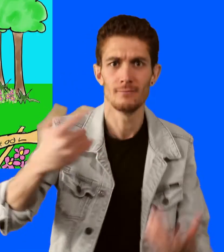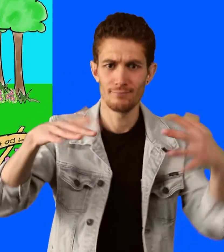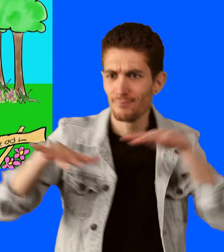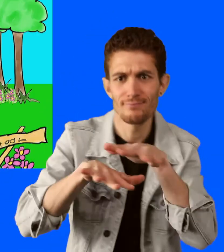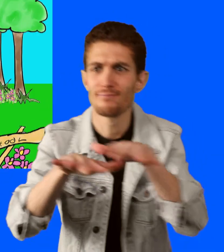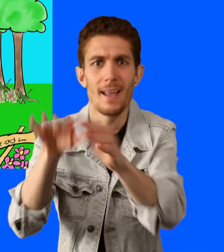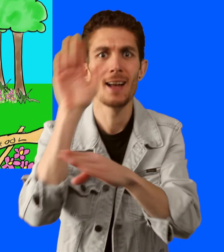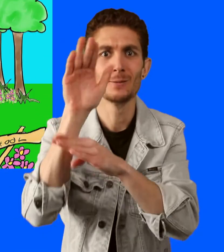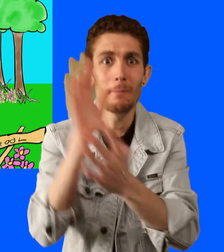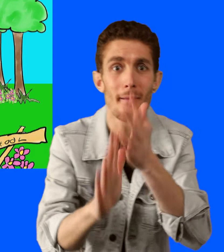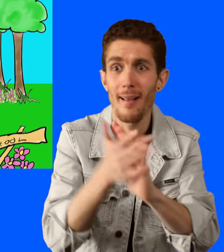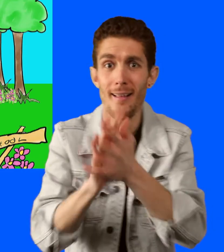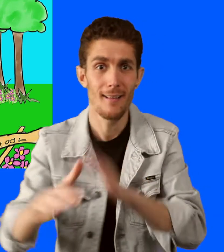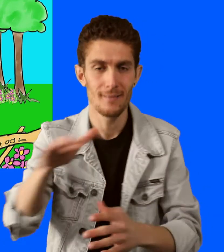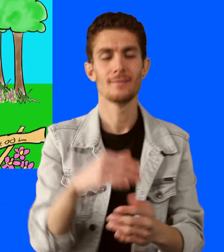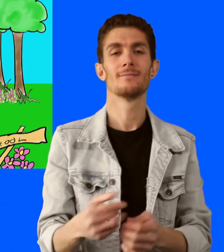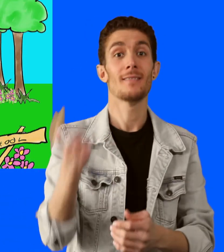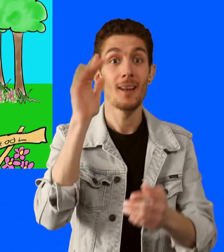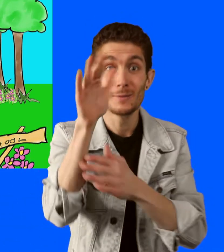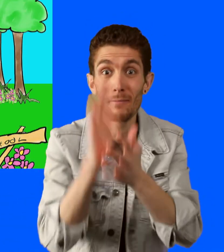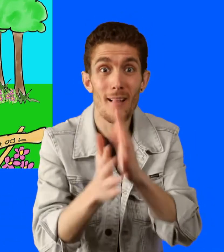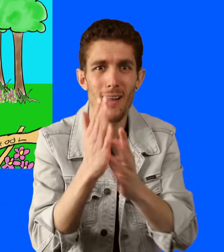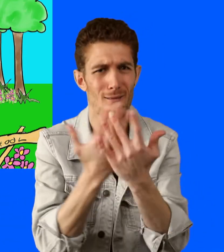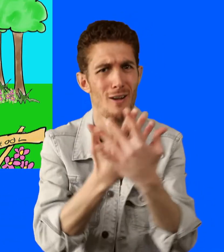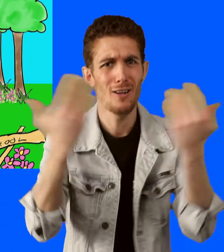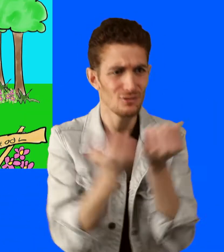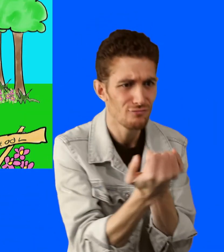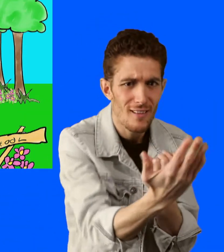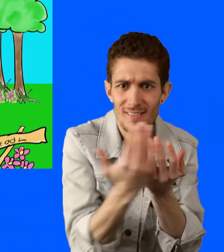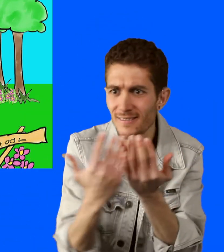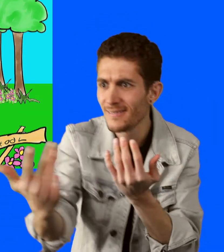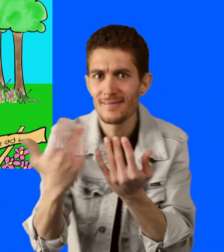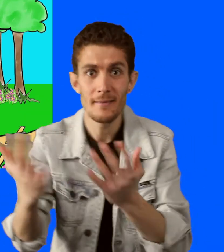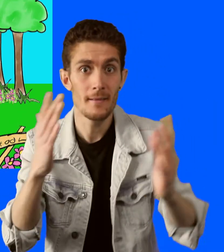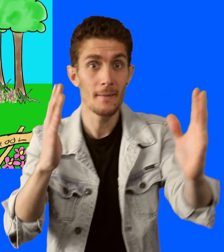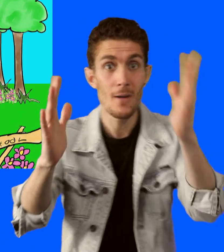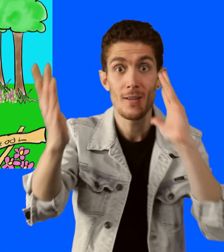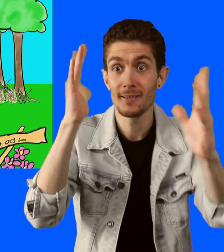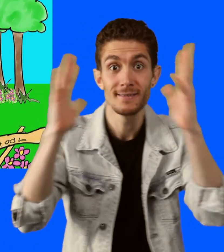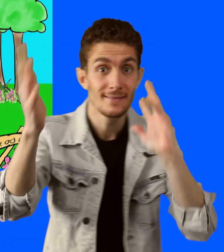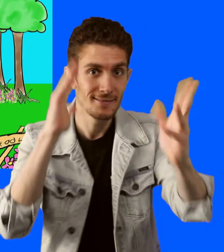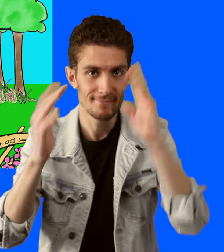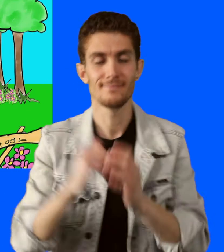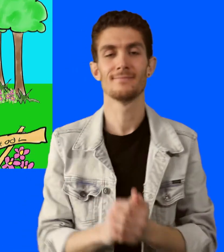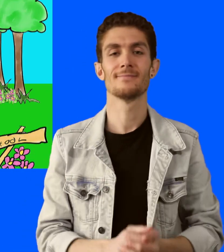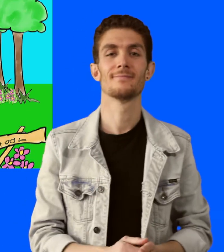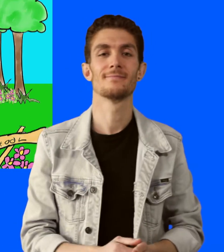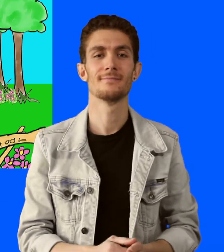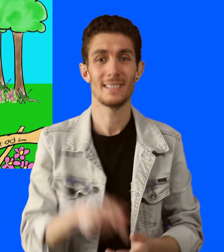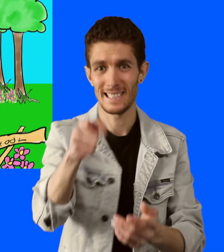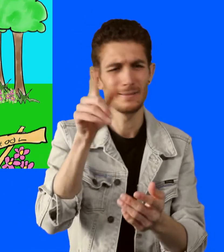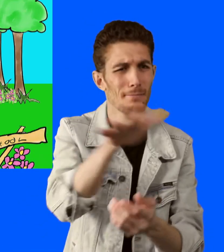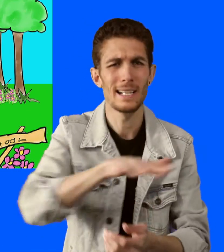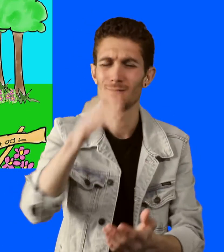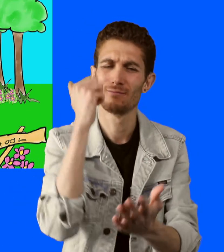bell rang and they hurried into the playground their school playground had lots of grass and trees which meant it was a